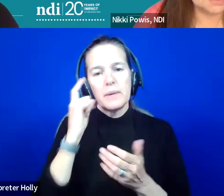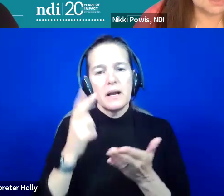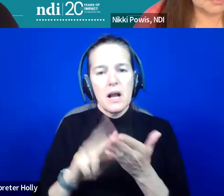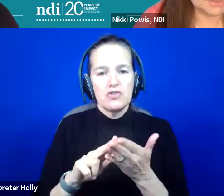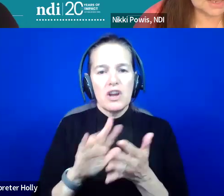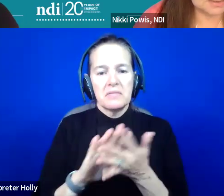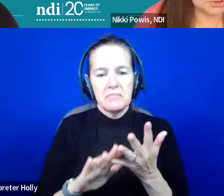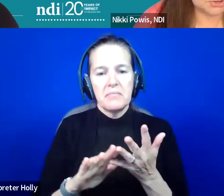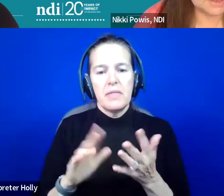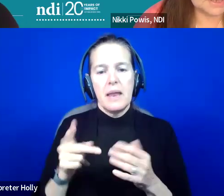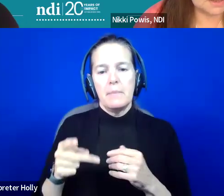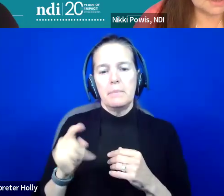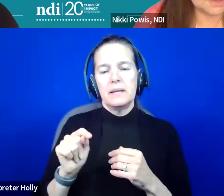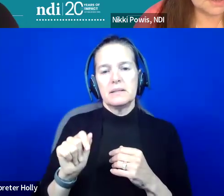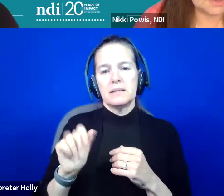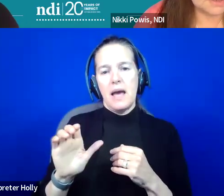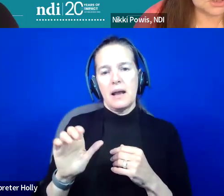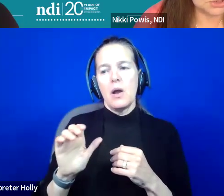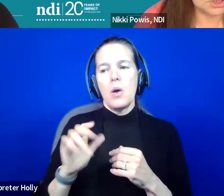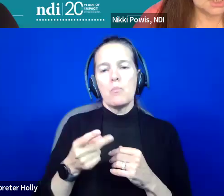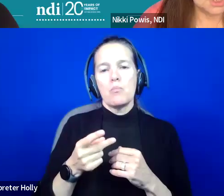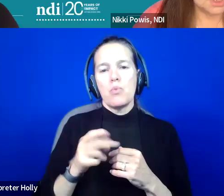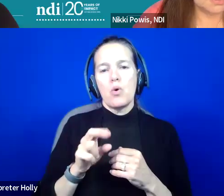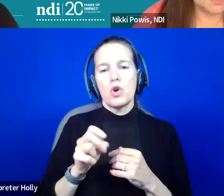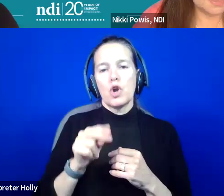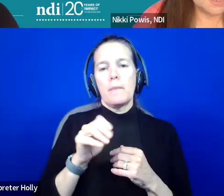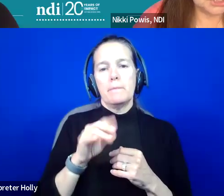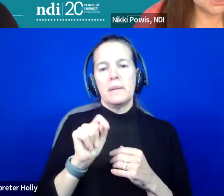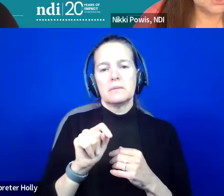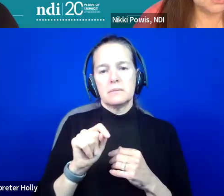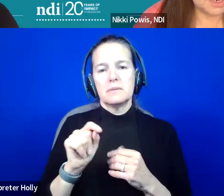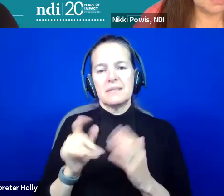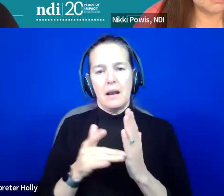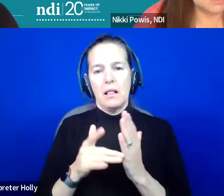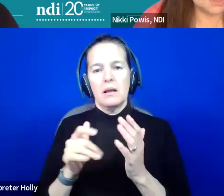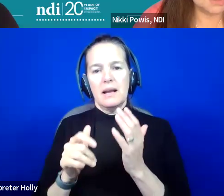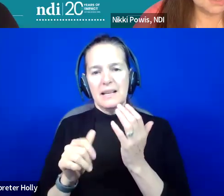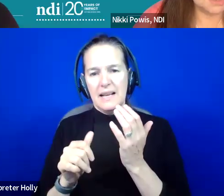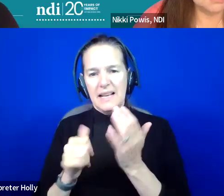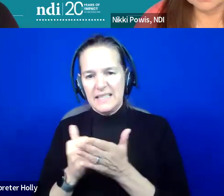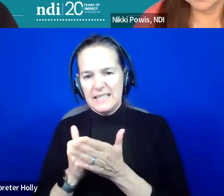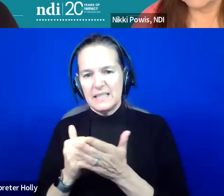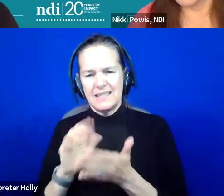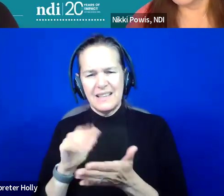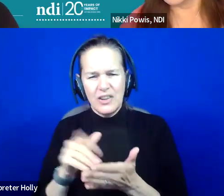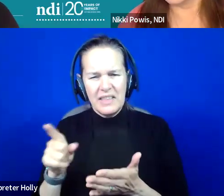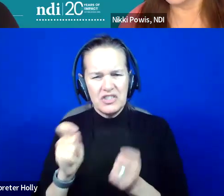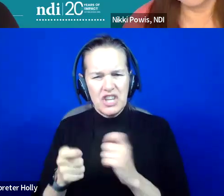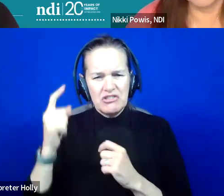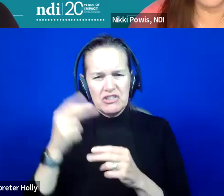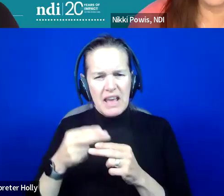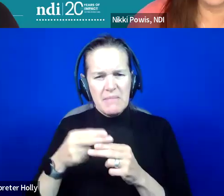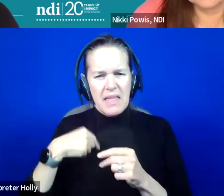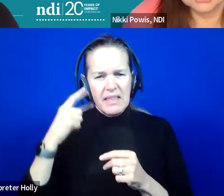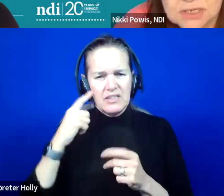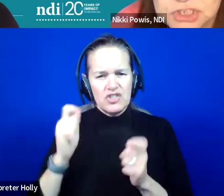things, then PTAC, the Procurement Technical Assistance Center. I think they changed their name, did they? I don't know. I have a I feel feeling